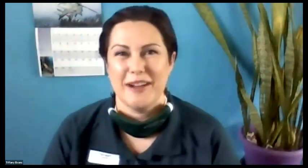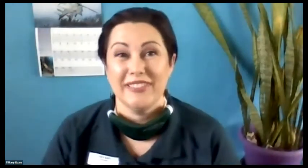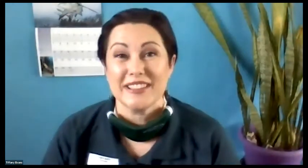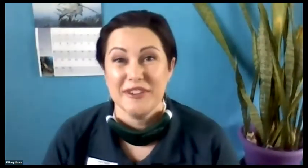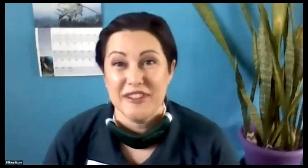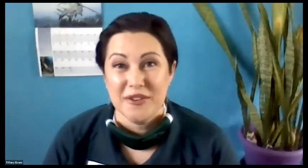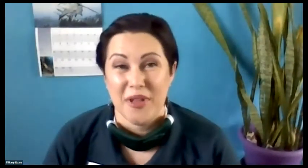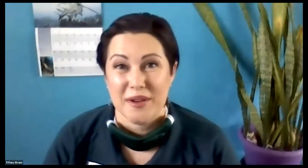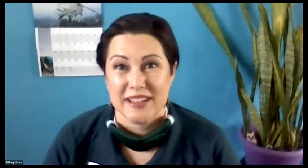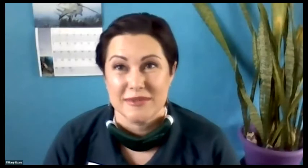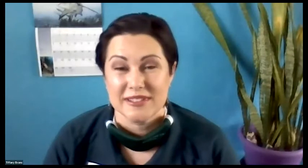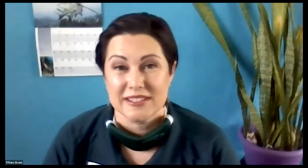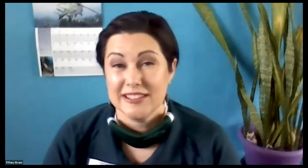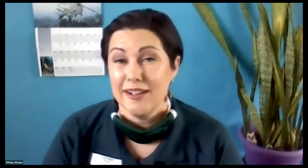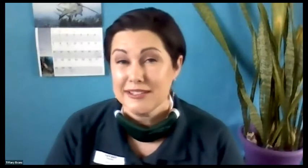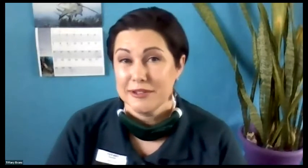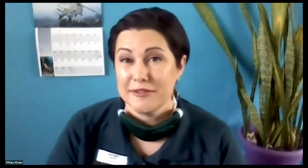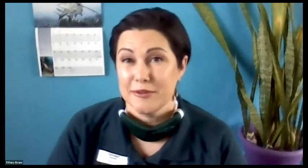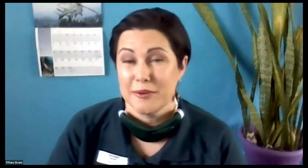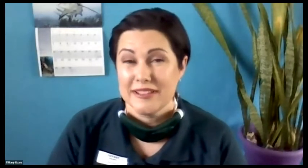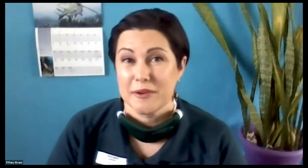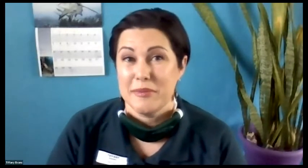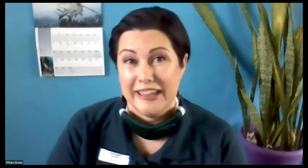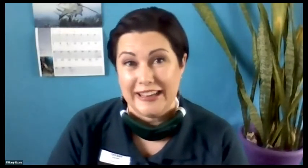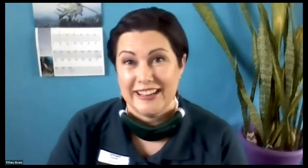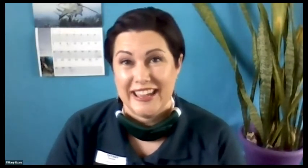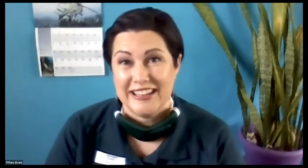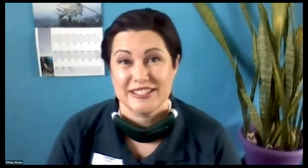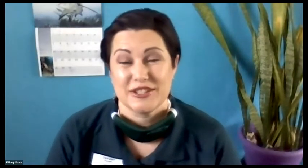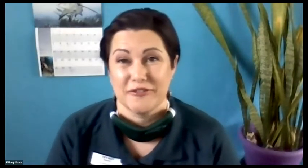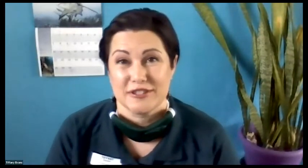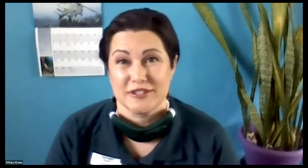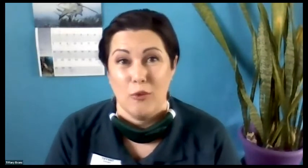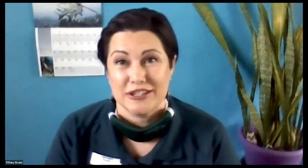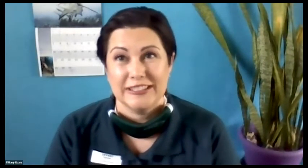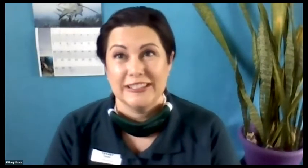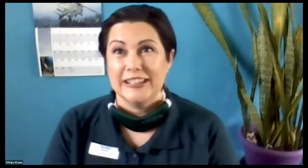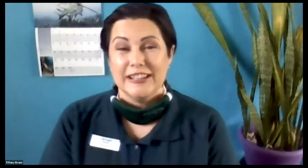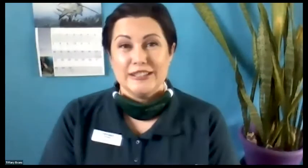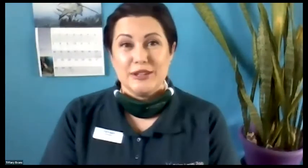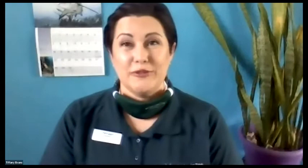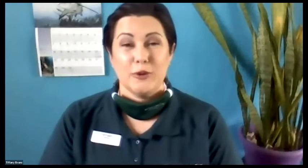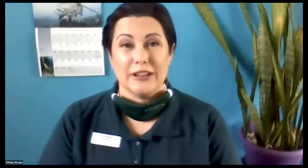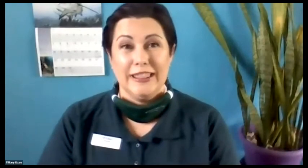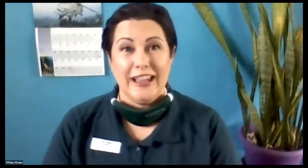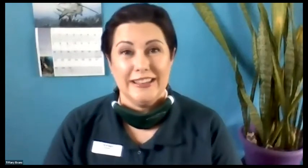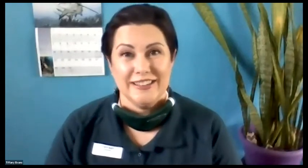Let's review those animals. And let's also review the ones from the beginning in case this is your first time watching. So for lion, we